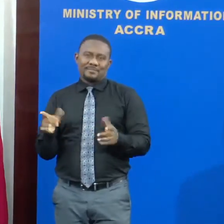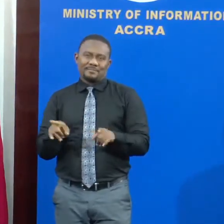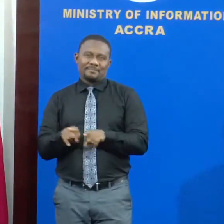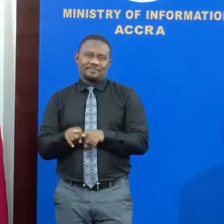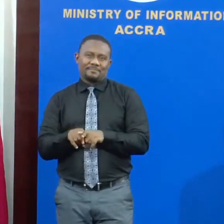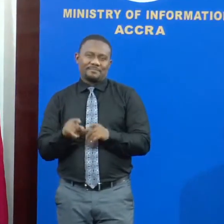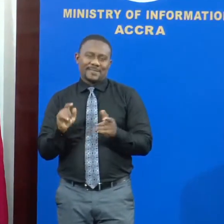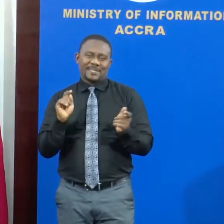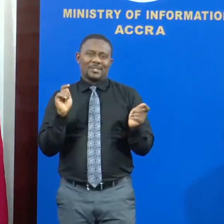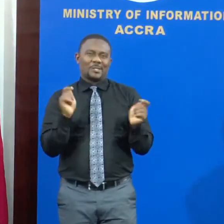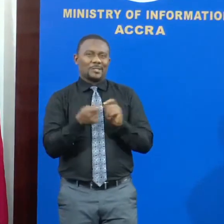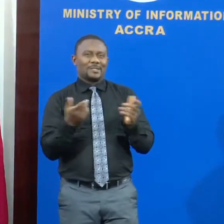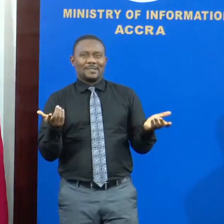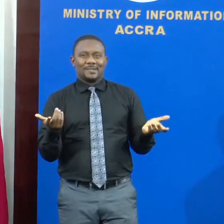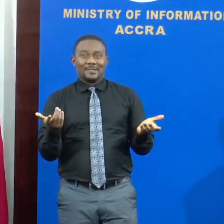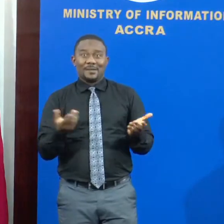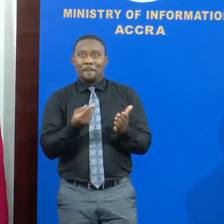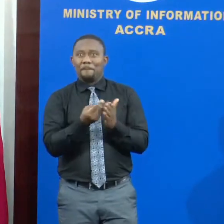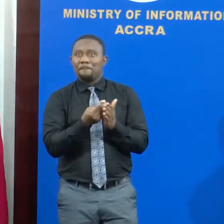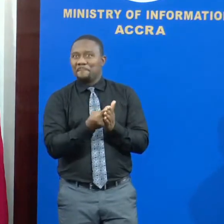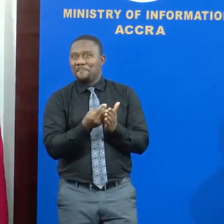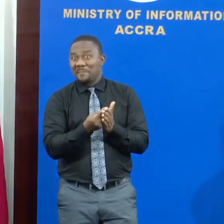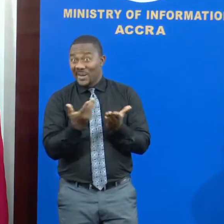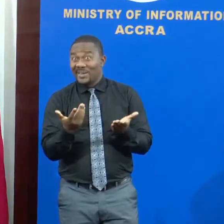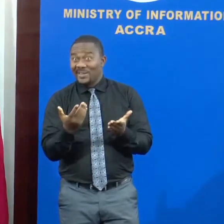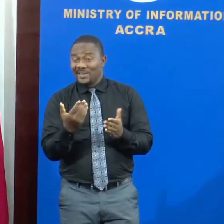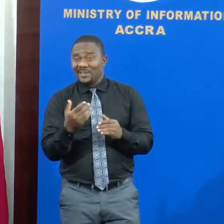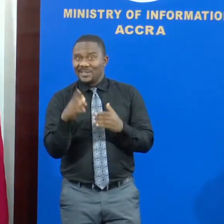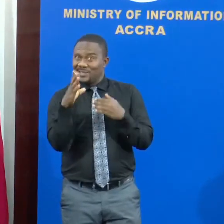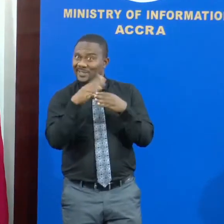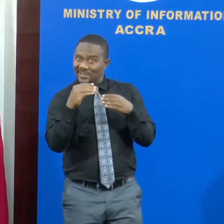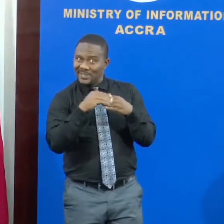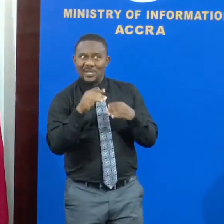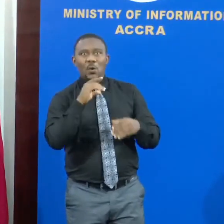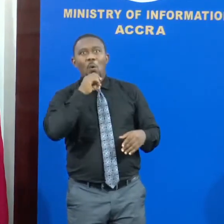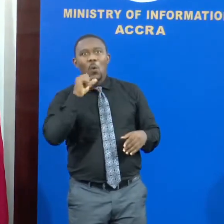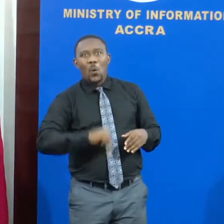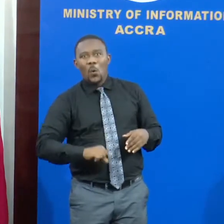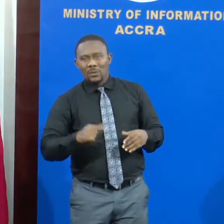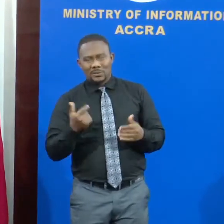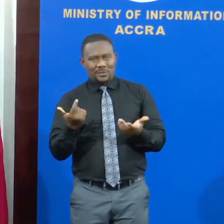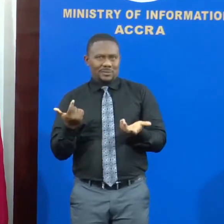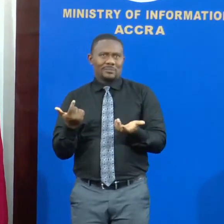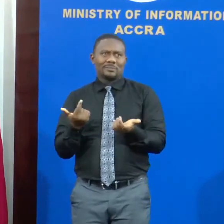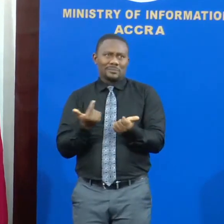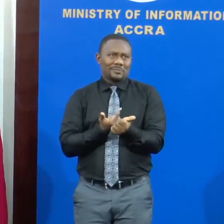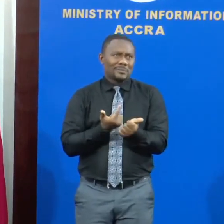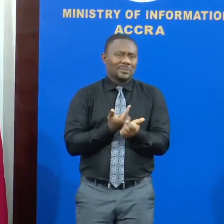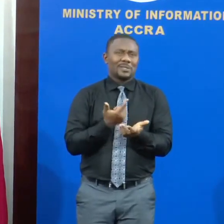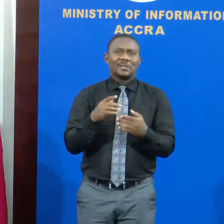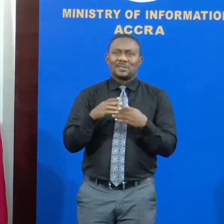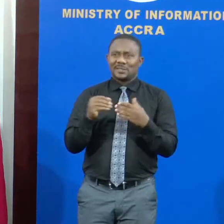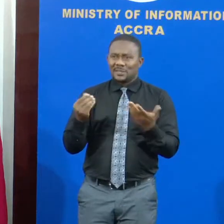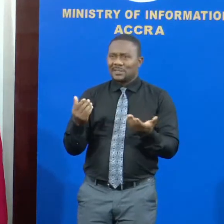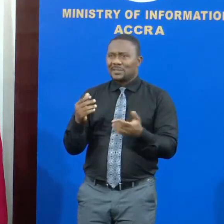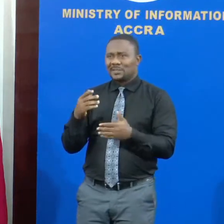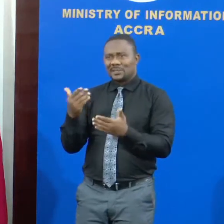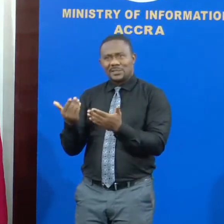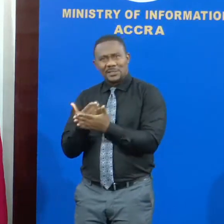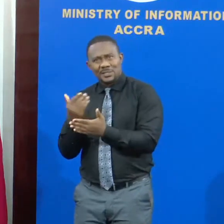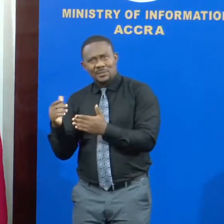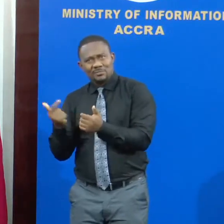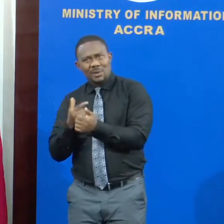It's like changing the currency when we had to do old cities and new cities. In theory, you